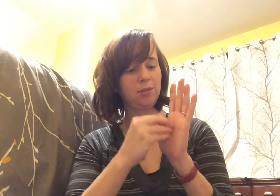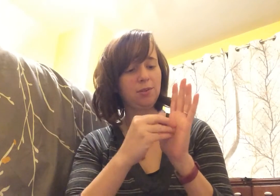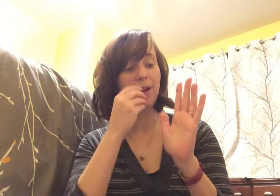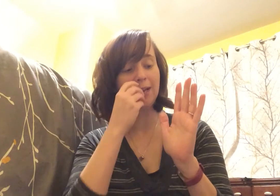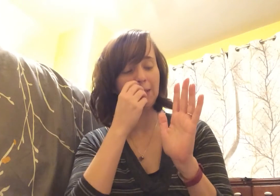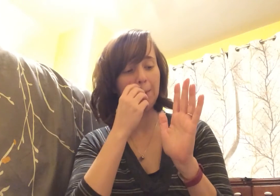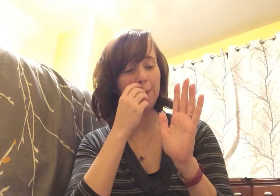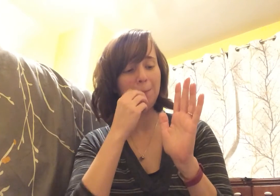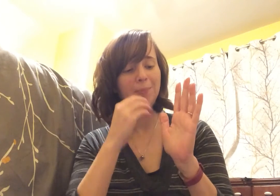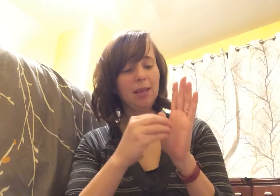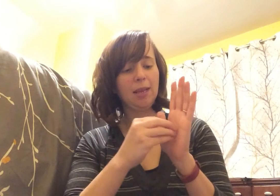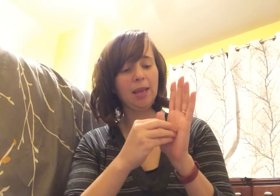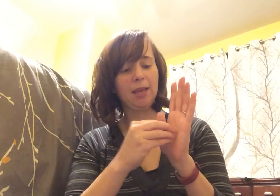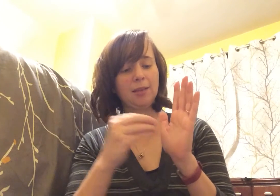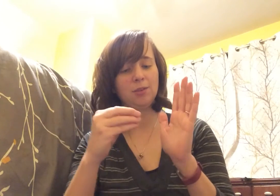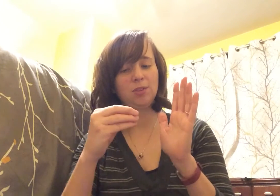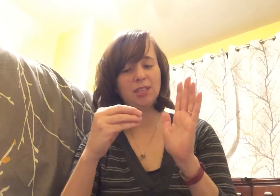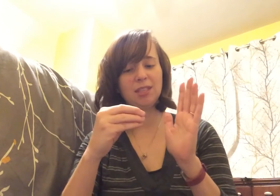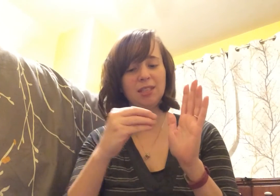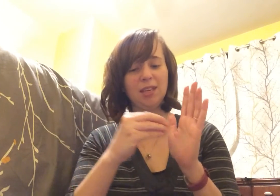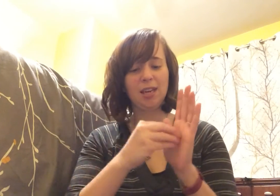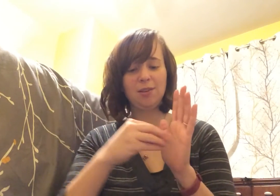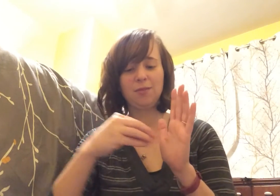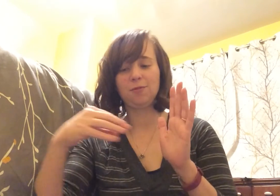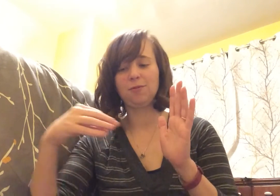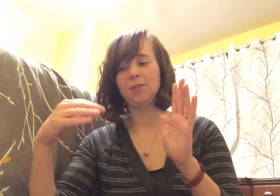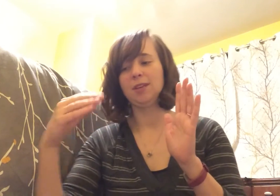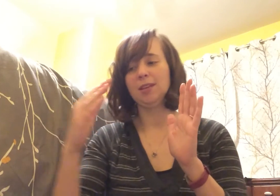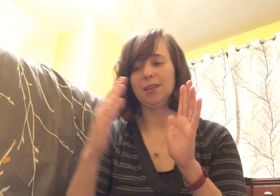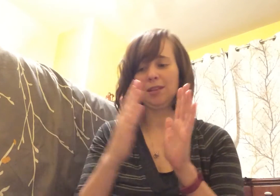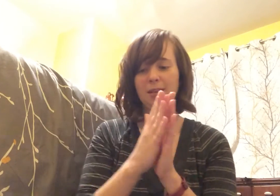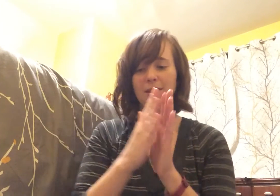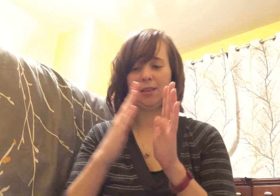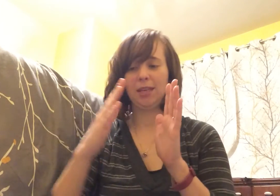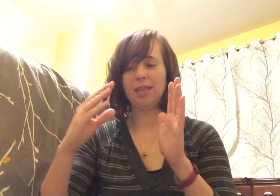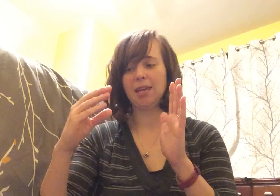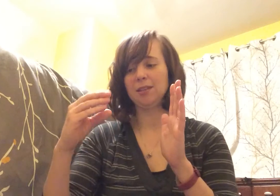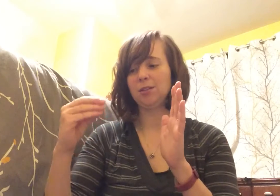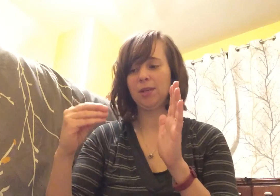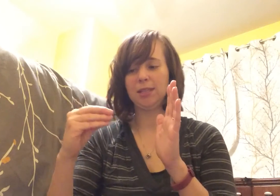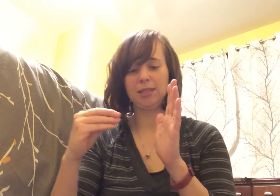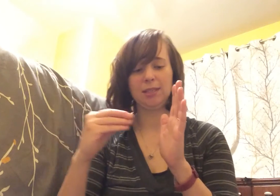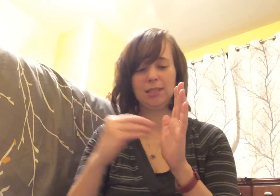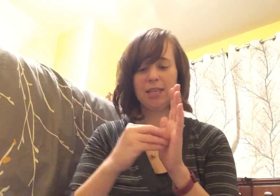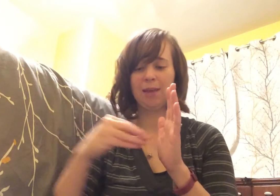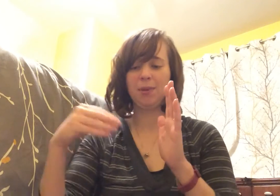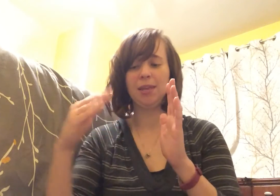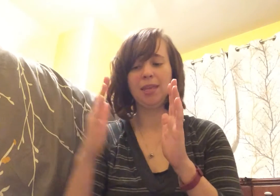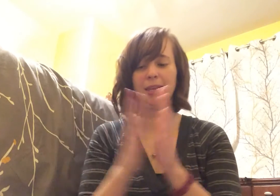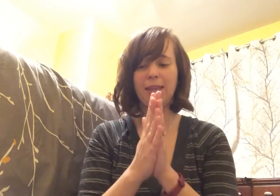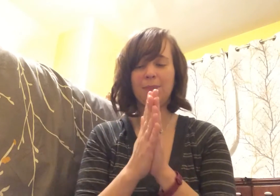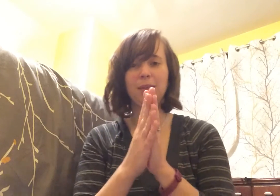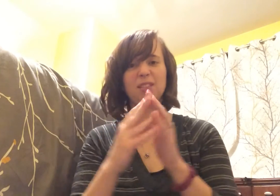your non-dominant, and you just kind of like that. So it's tapping and then clapping. So